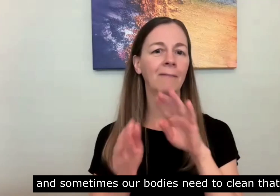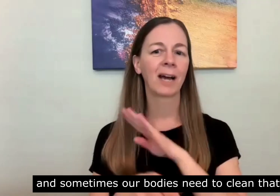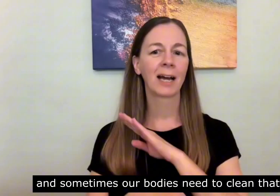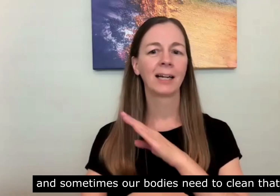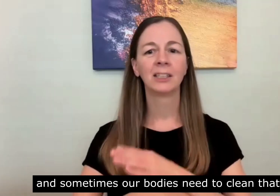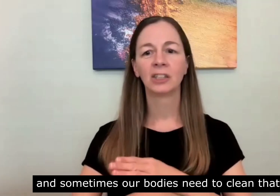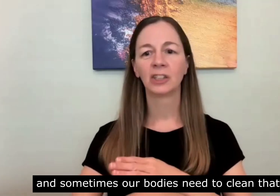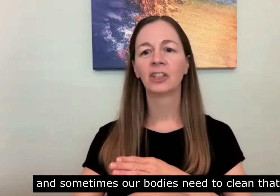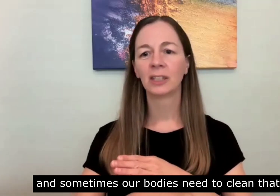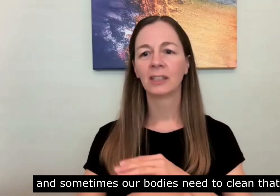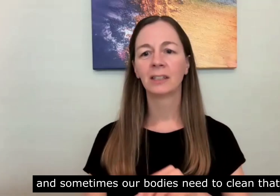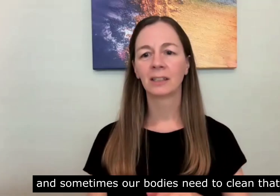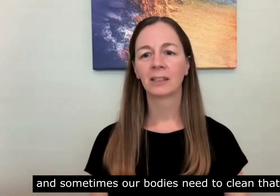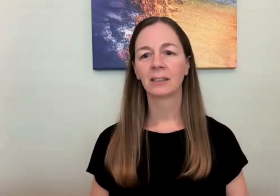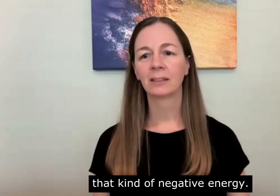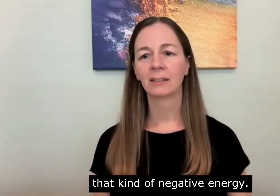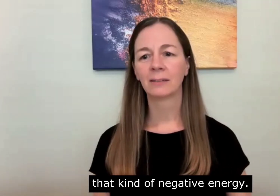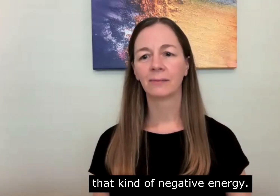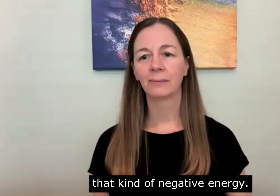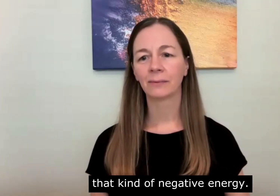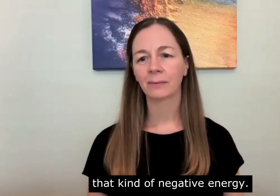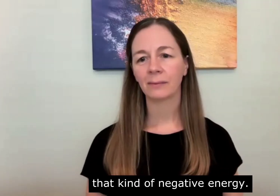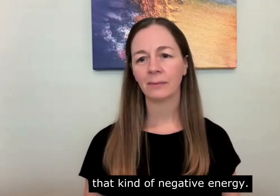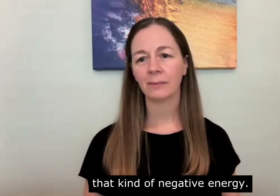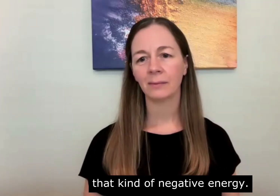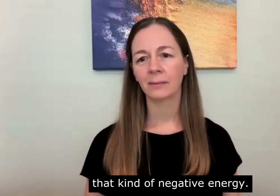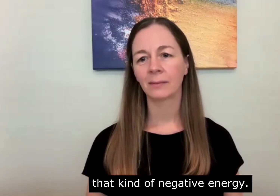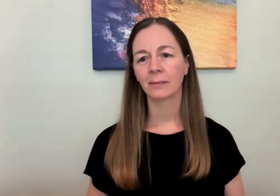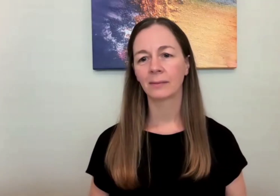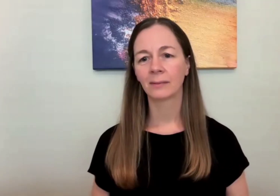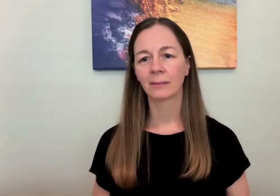that out, that kind of negative energy.